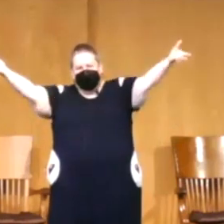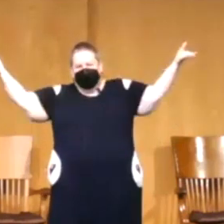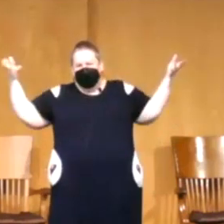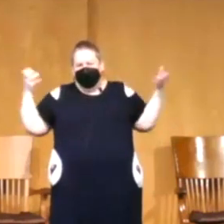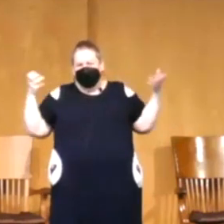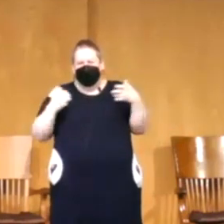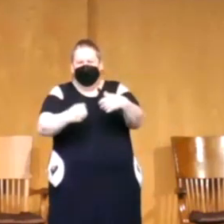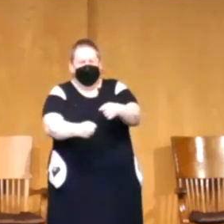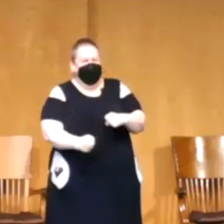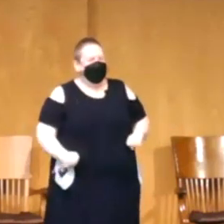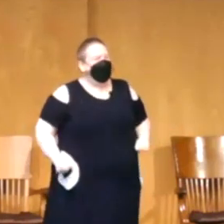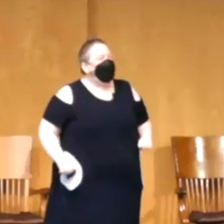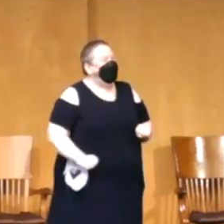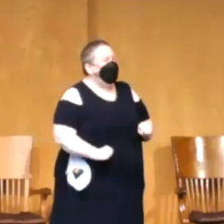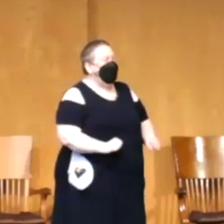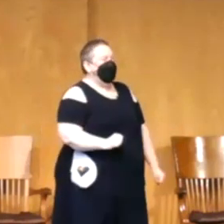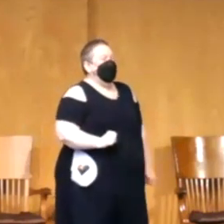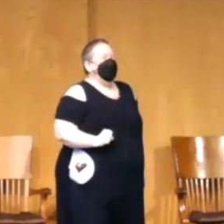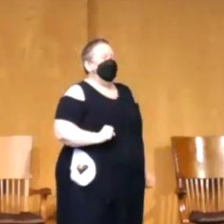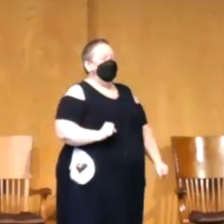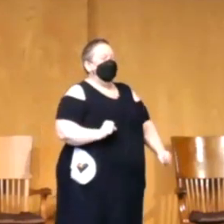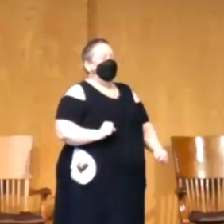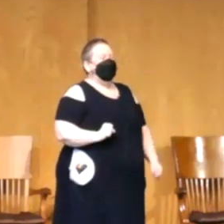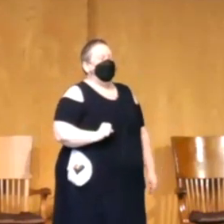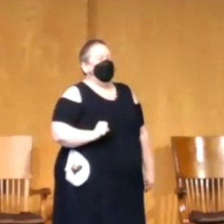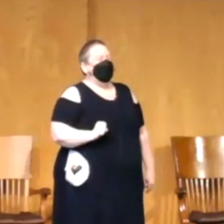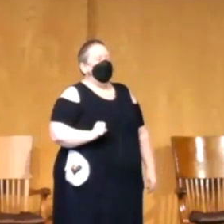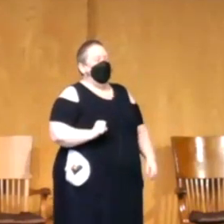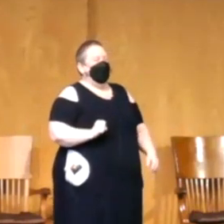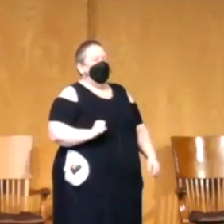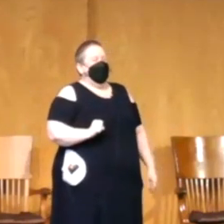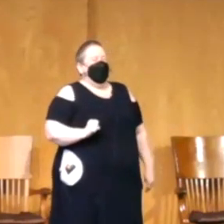imagine yourselves into that future.